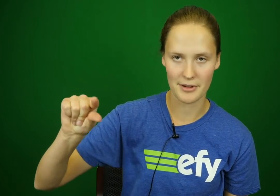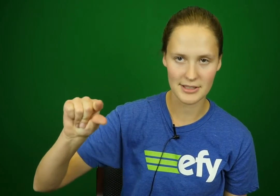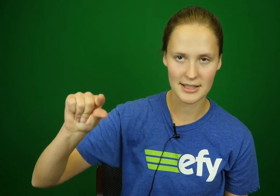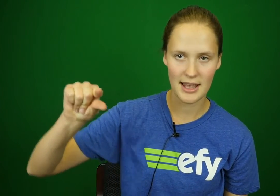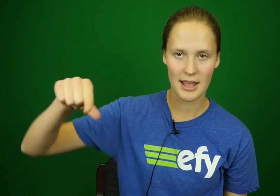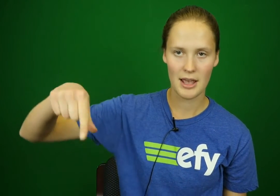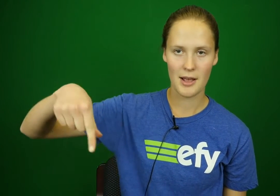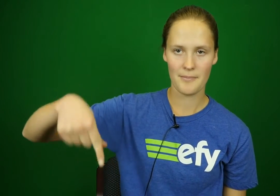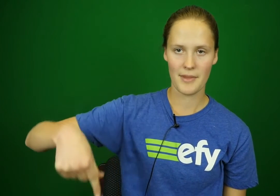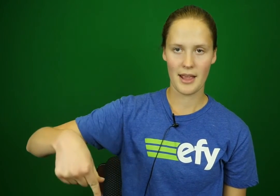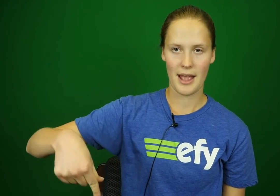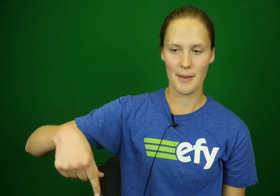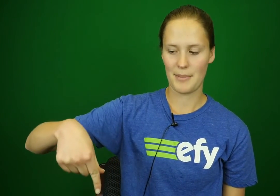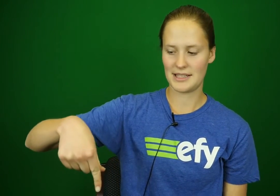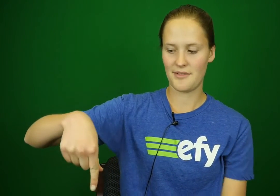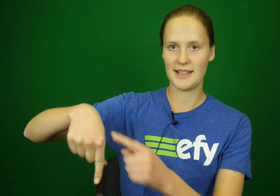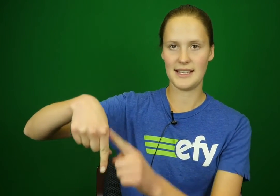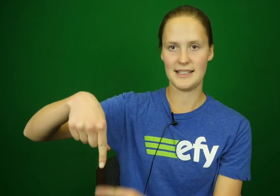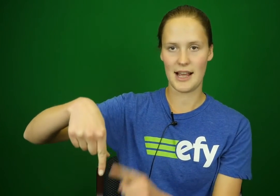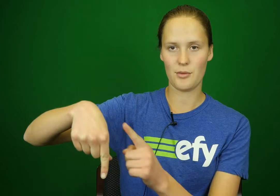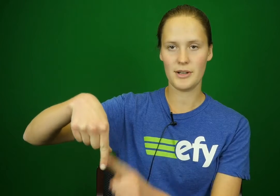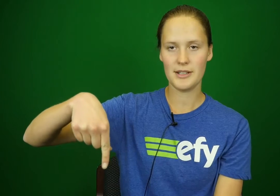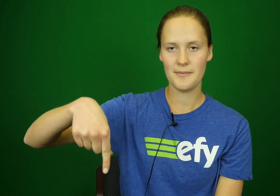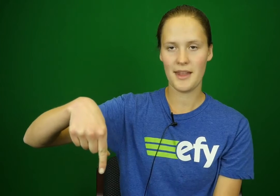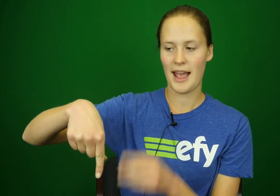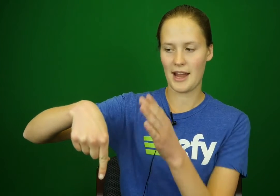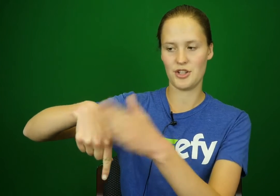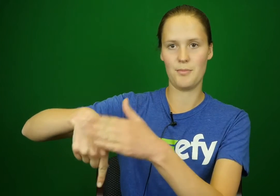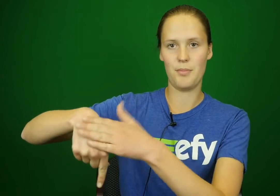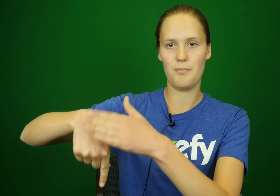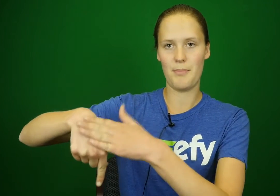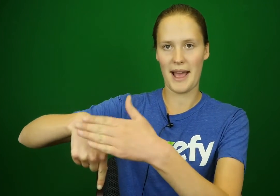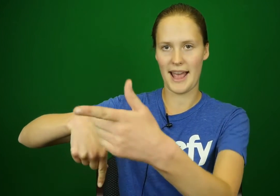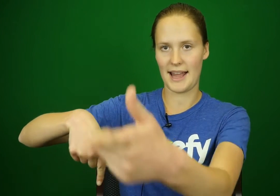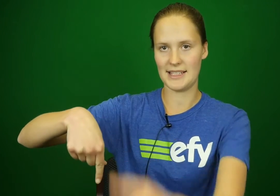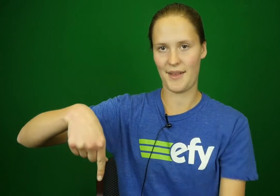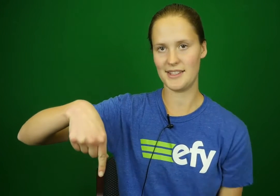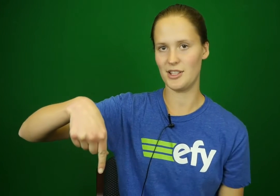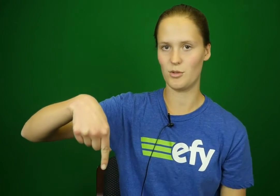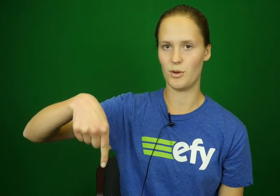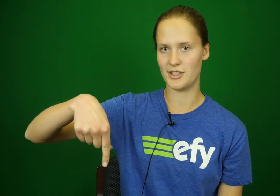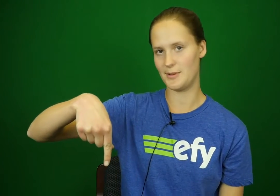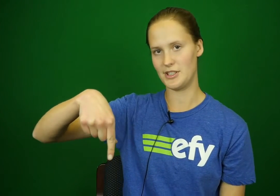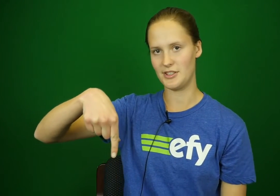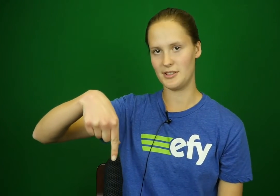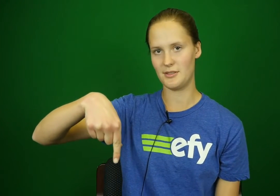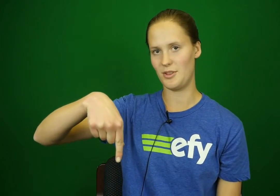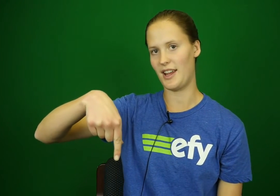papers, but it's facing downward, and your backhand is facing towards the person you're communicating